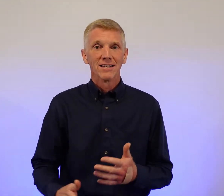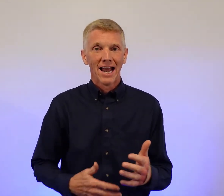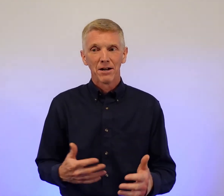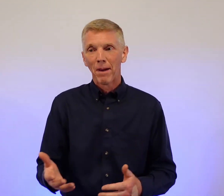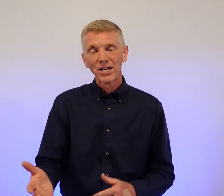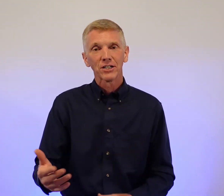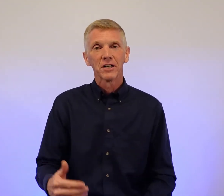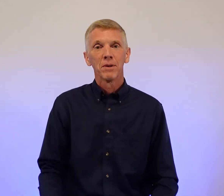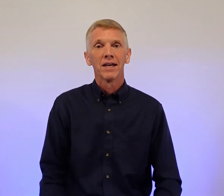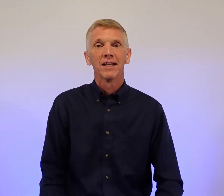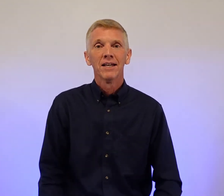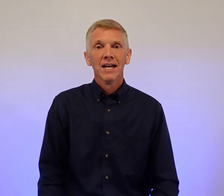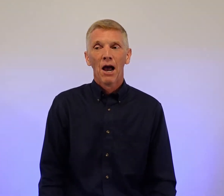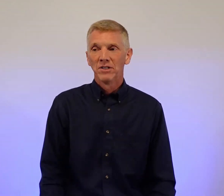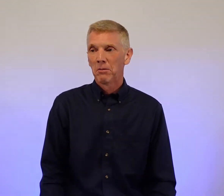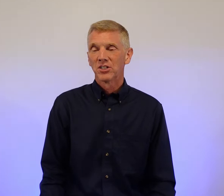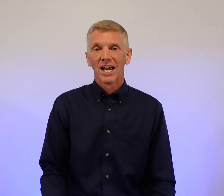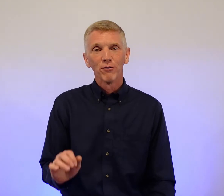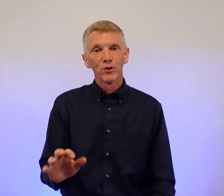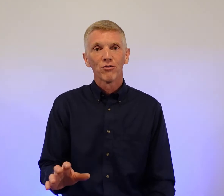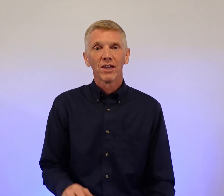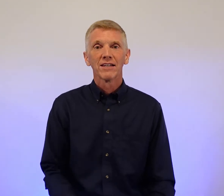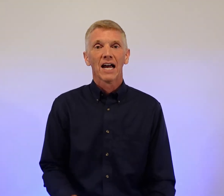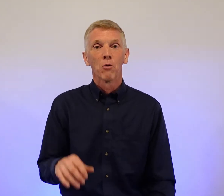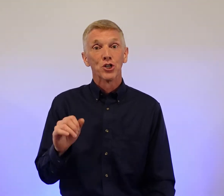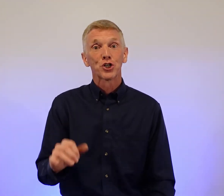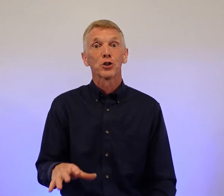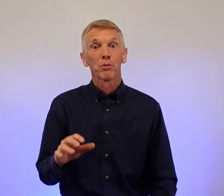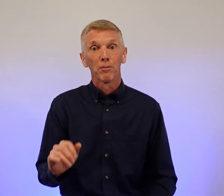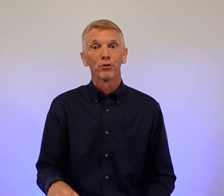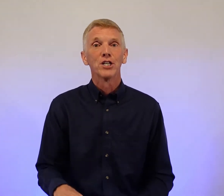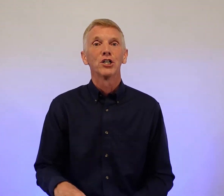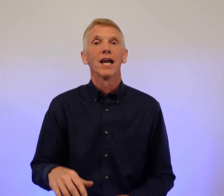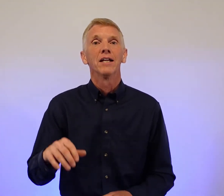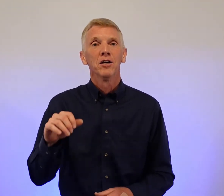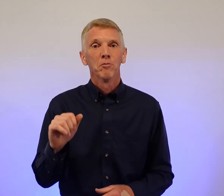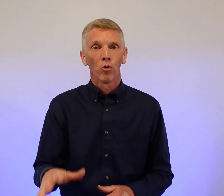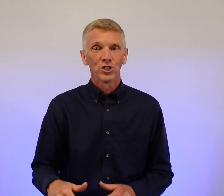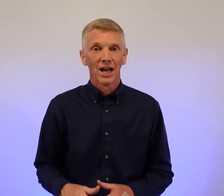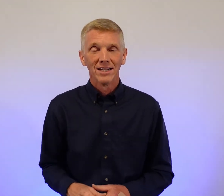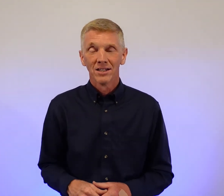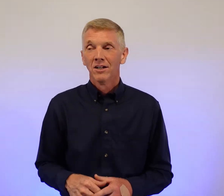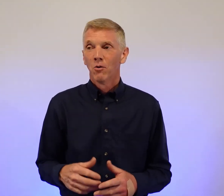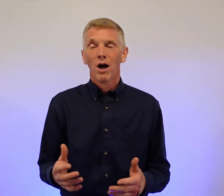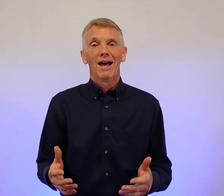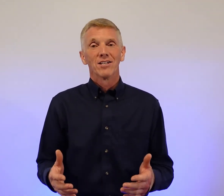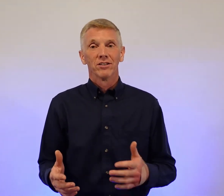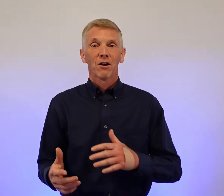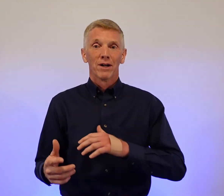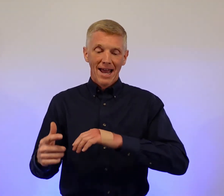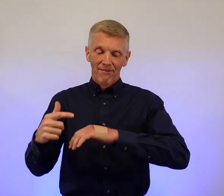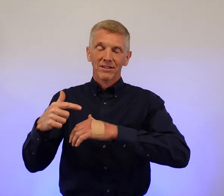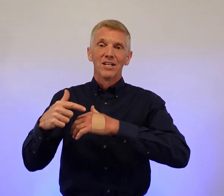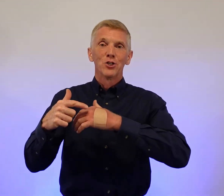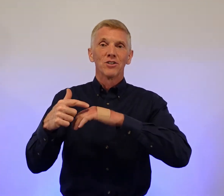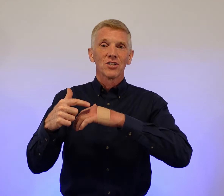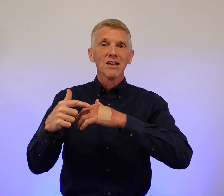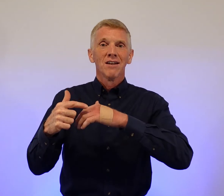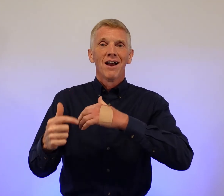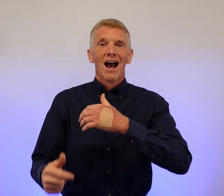had a patient come in, I was able to sign a few things, I would sure appreciate more signs. Well, as luck would have it, as you can see, I